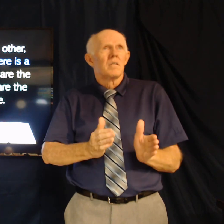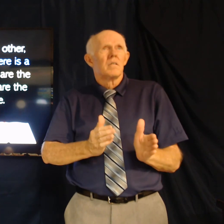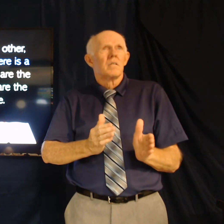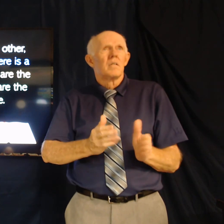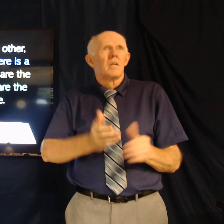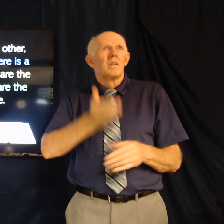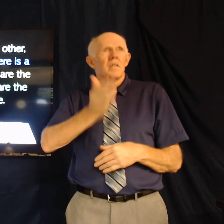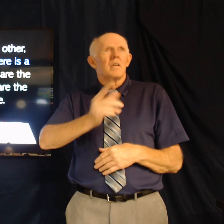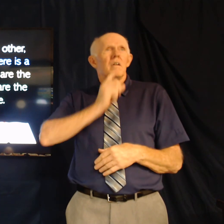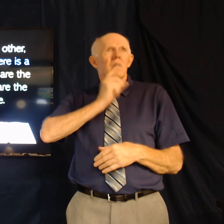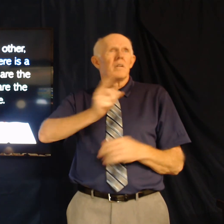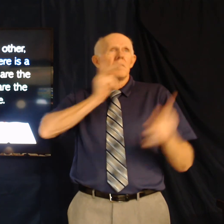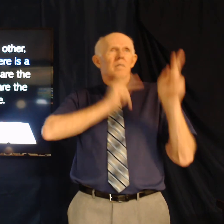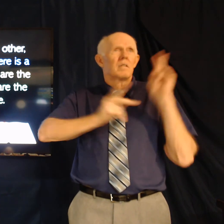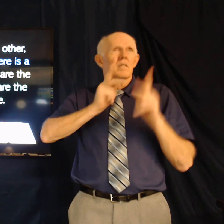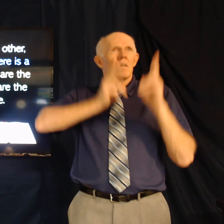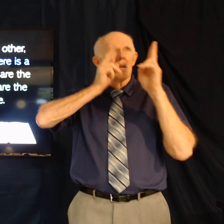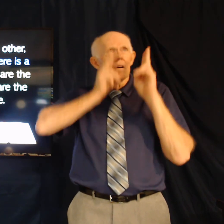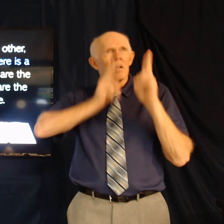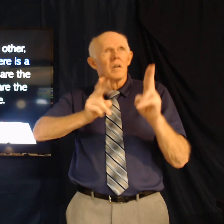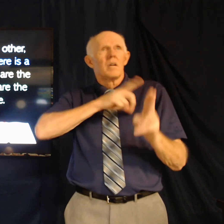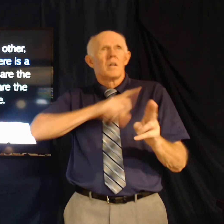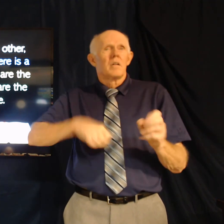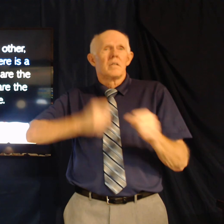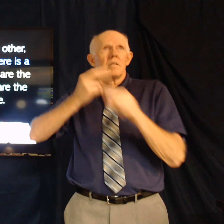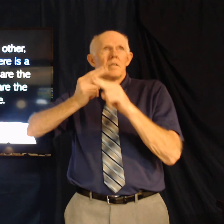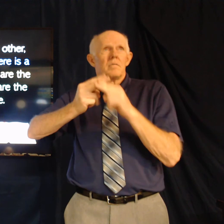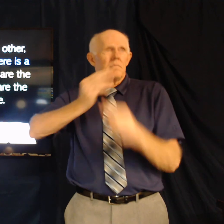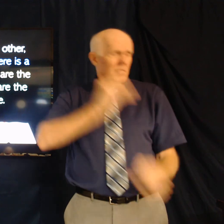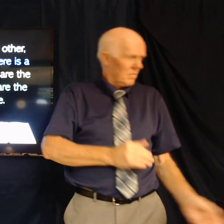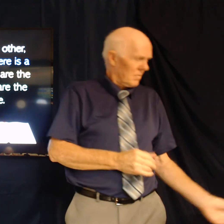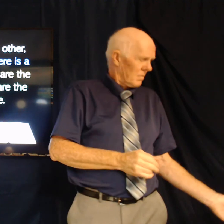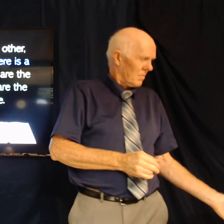followers. Those are the people that honor God's name.